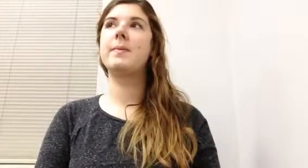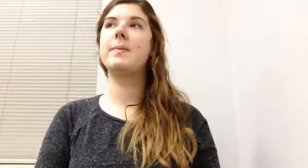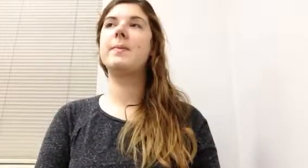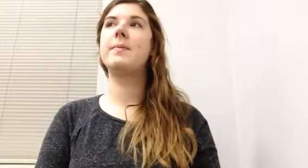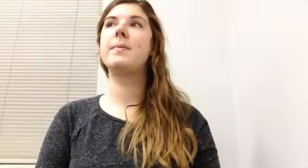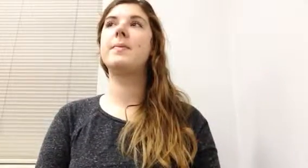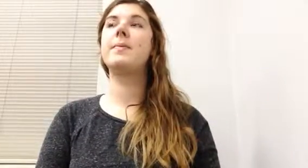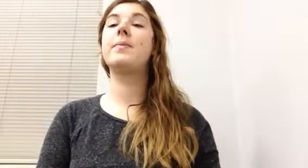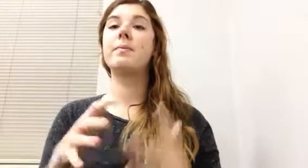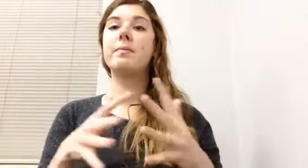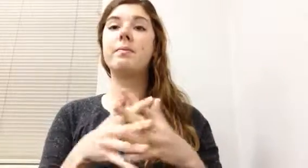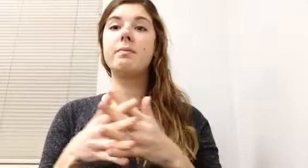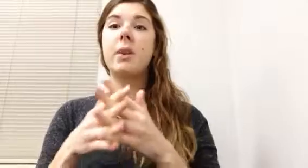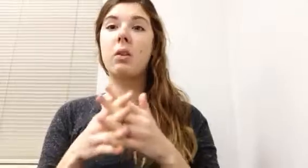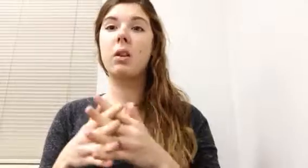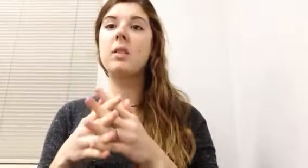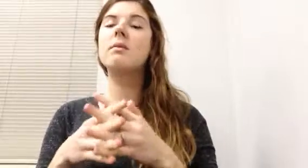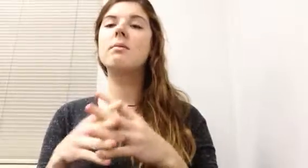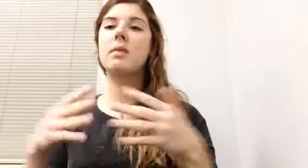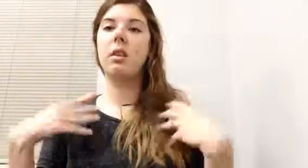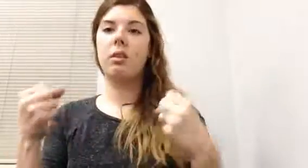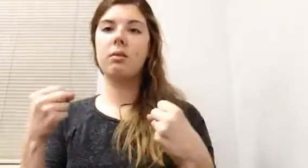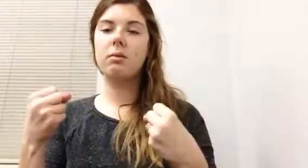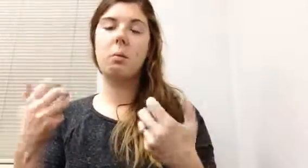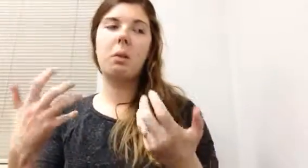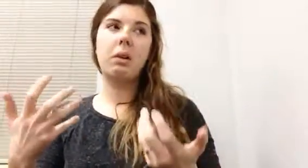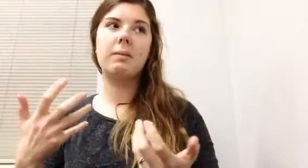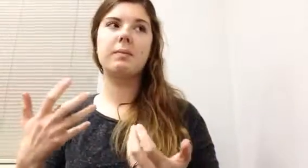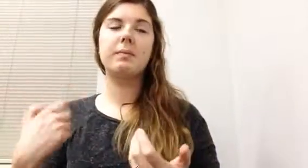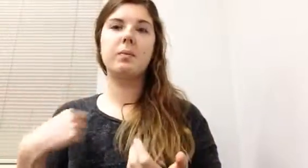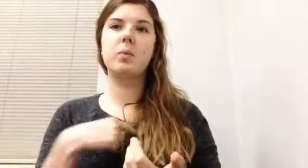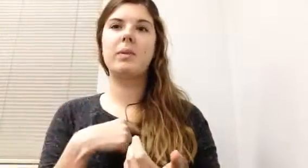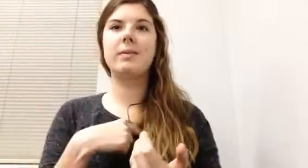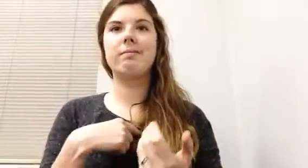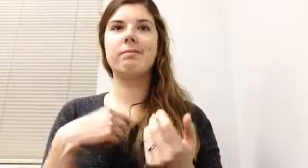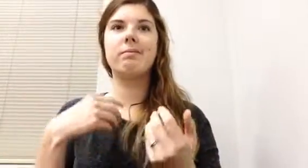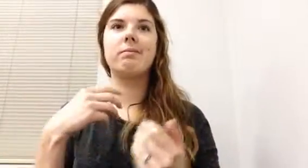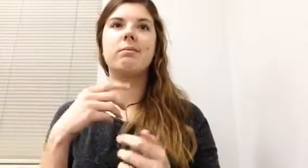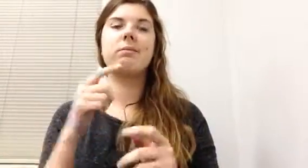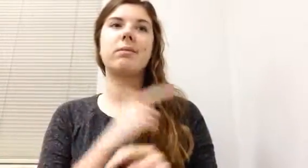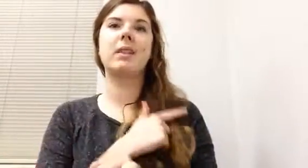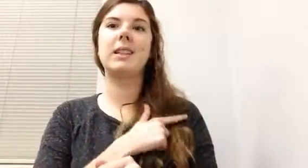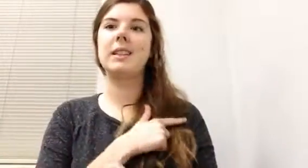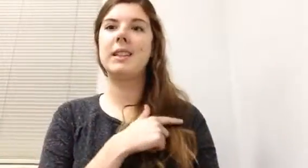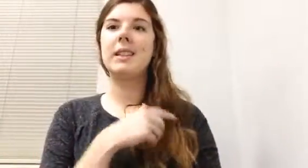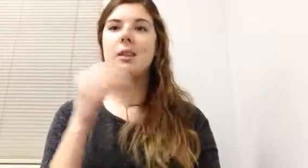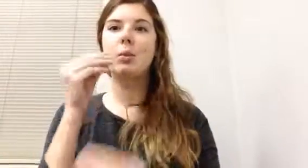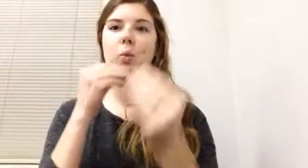Americans in health. Well, we're sedentary, we eat fast food, we smoke cigarettes.